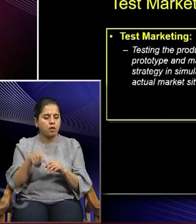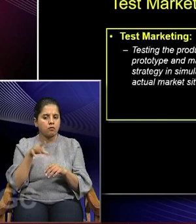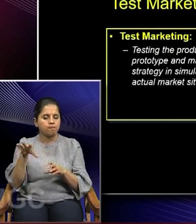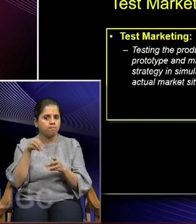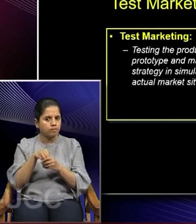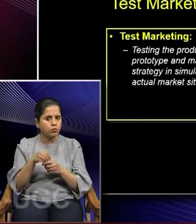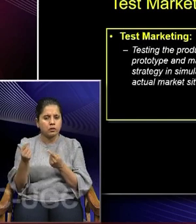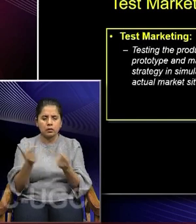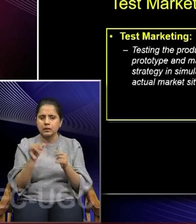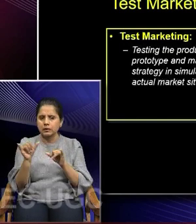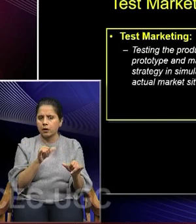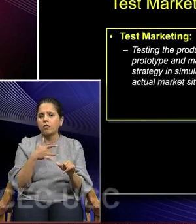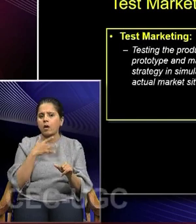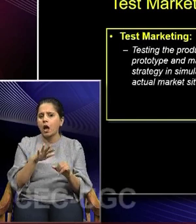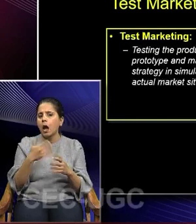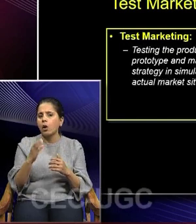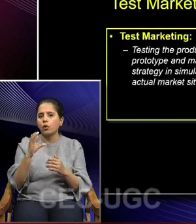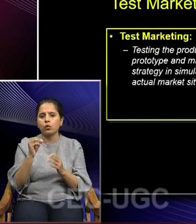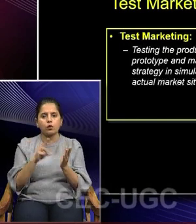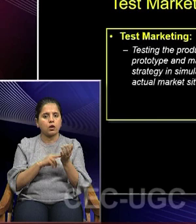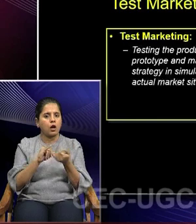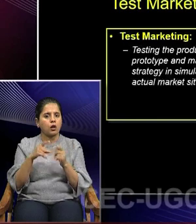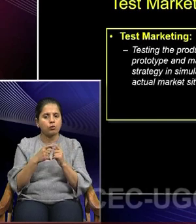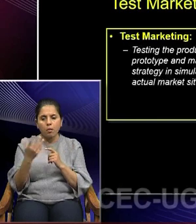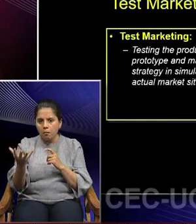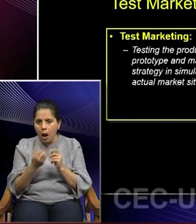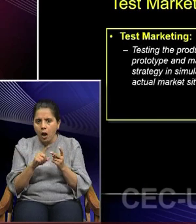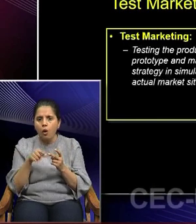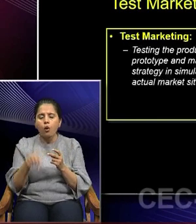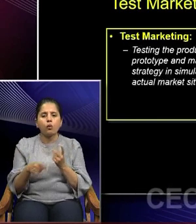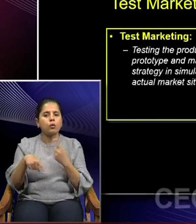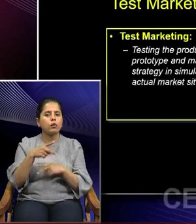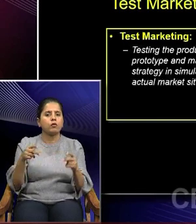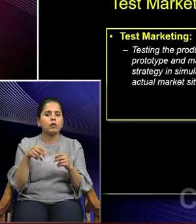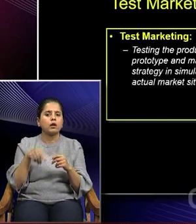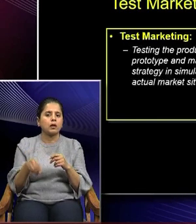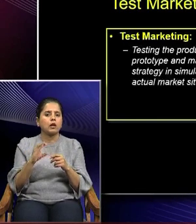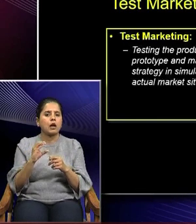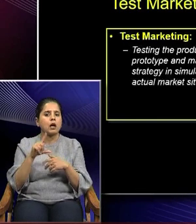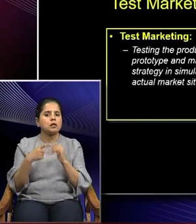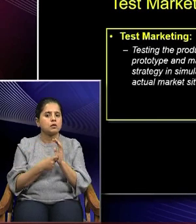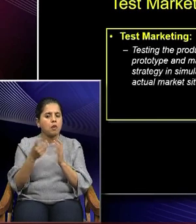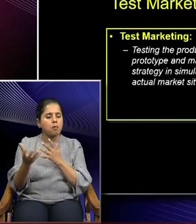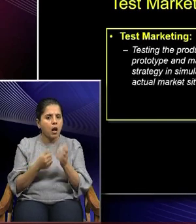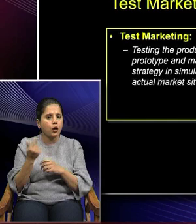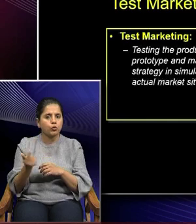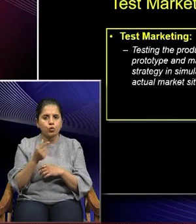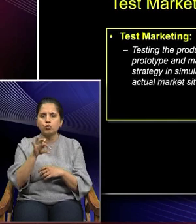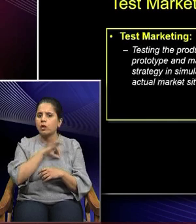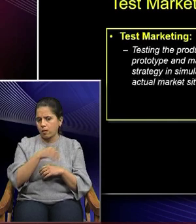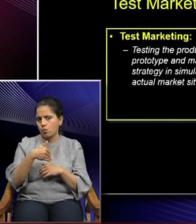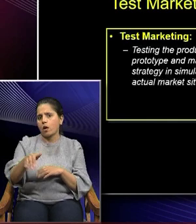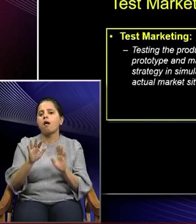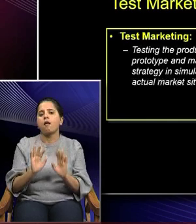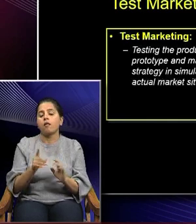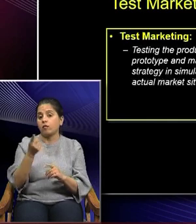to be similar to how consumers would purchase and use it. In what way customers are going to purchase, use and like it.